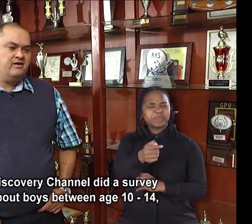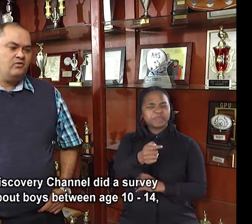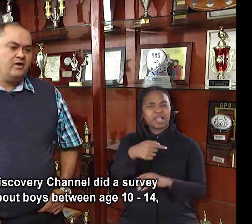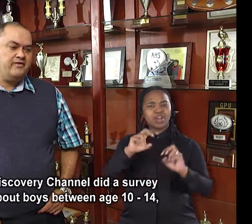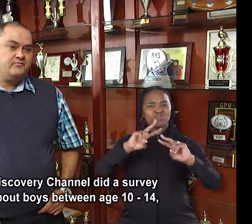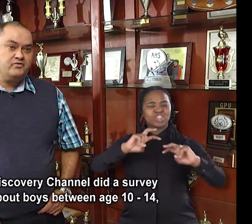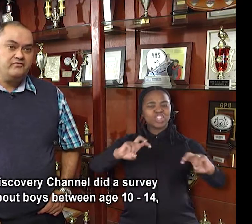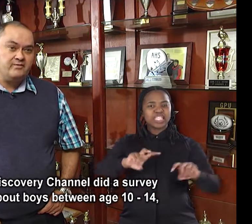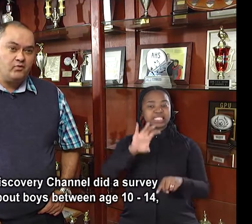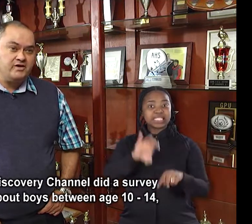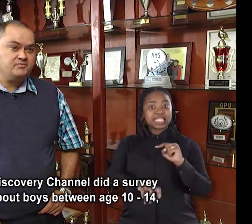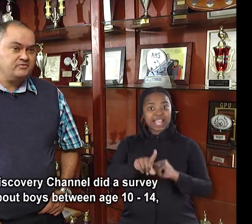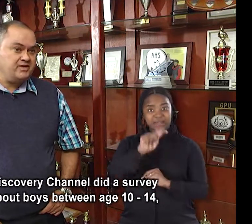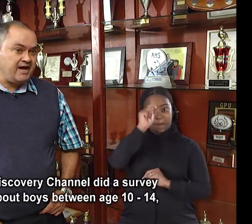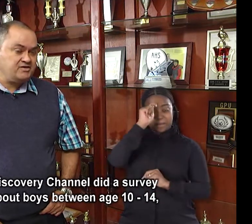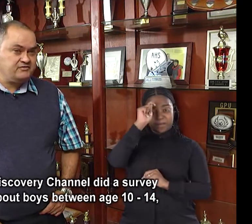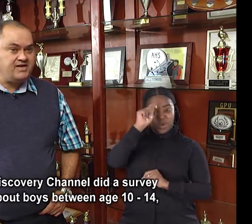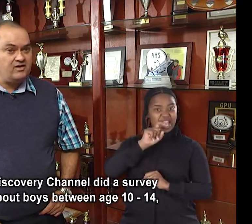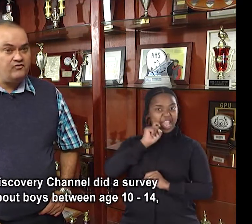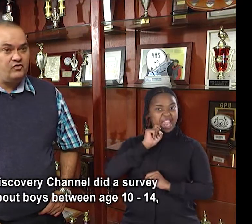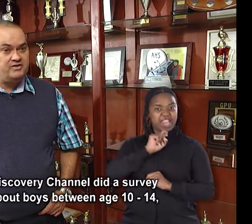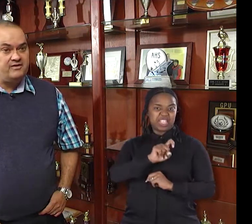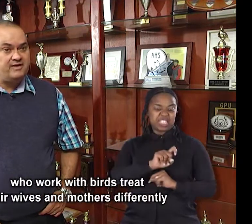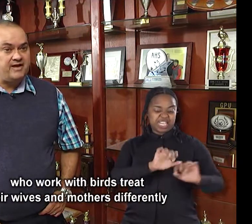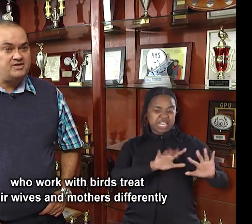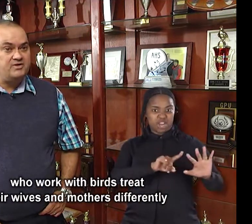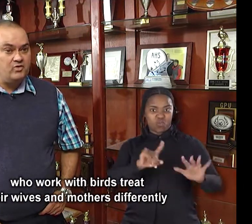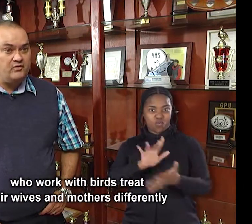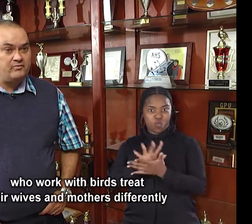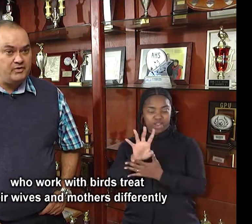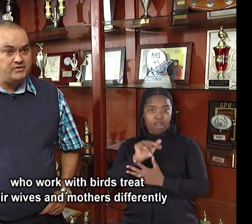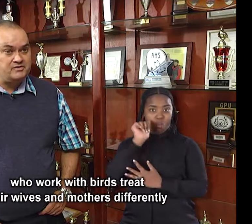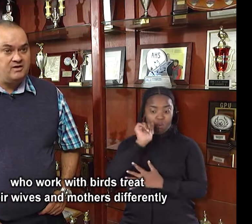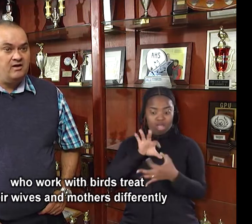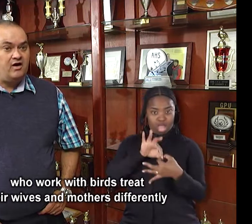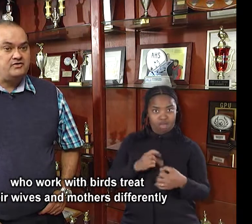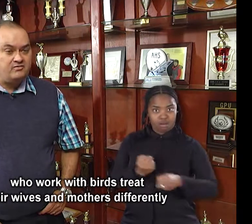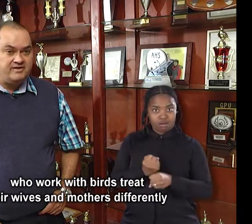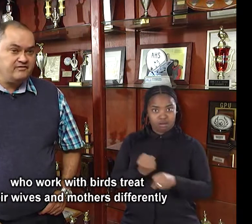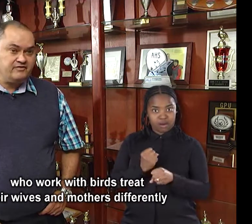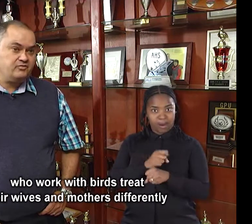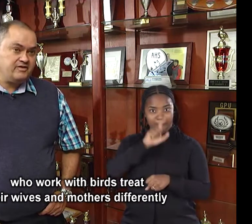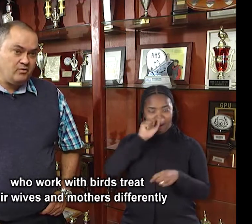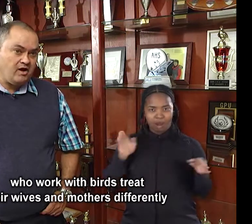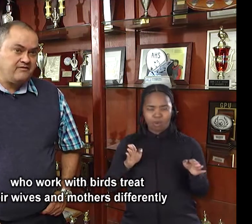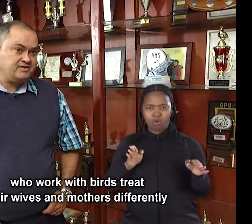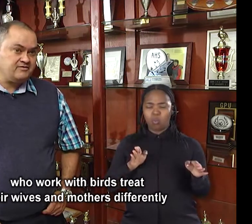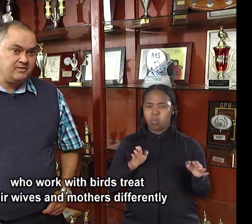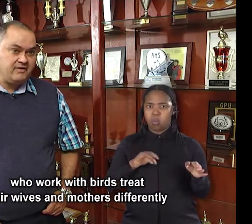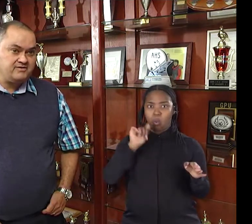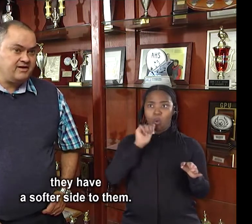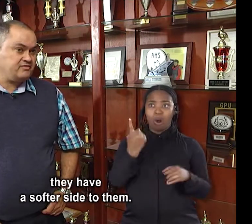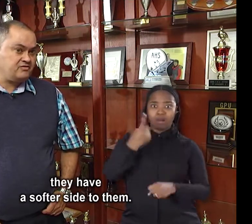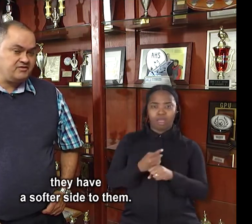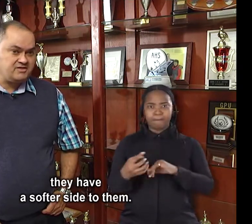survey where they proved that boys between the age of 10 and 14 that actually work with birds are totally different to their wives and to